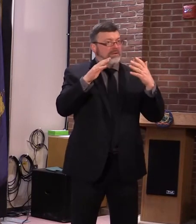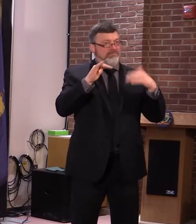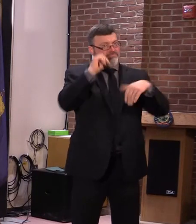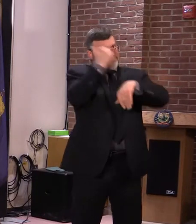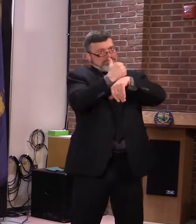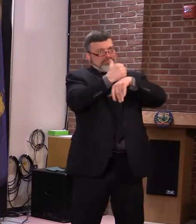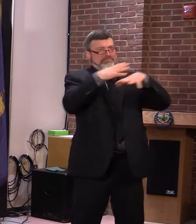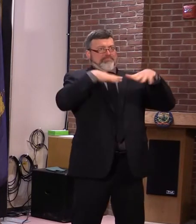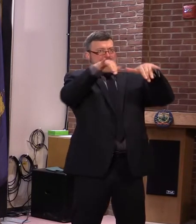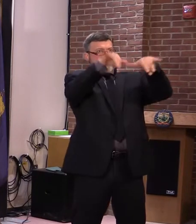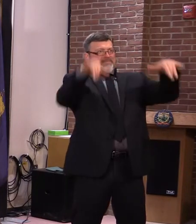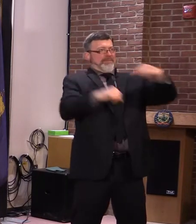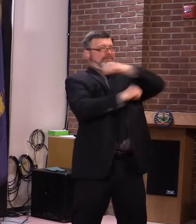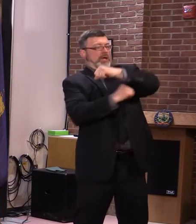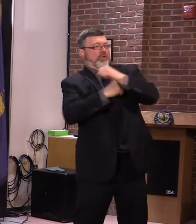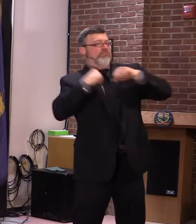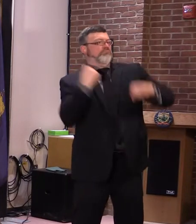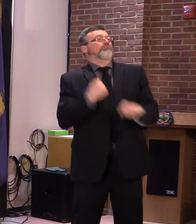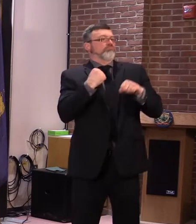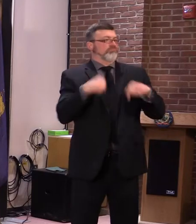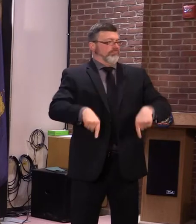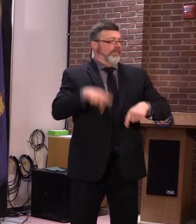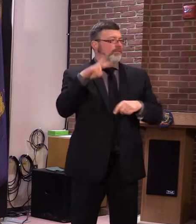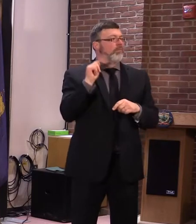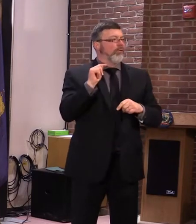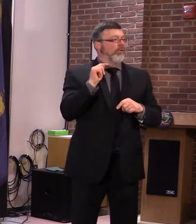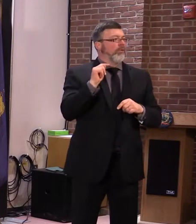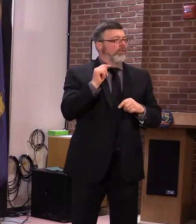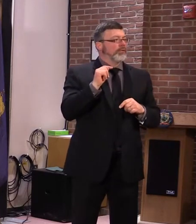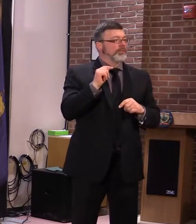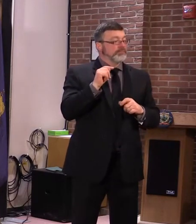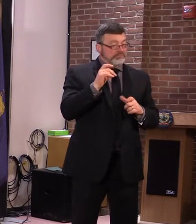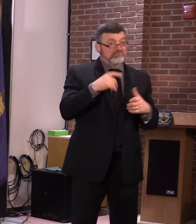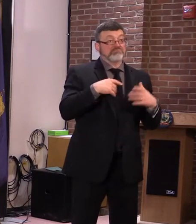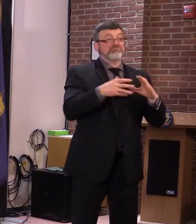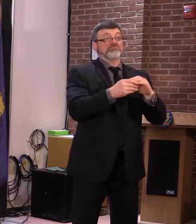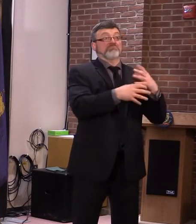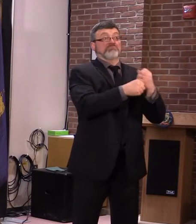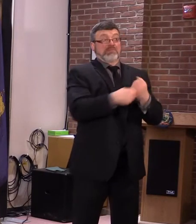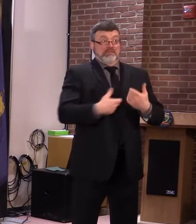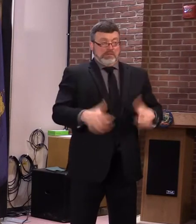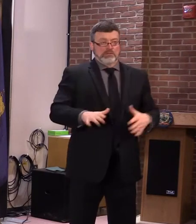of that said, I'd like to turn it over to Public Health Commissioner Dr. Levine.